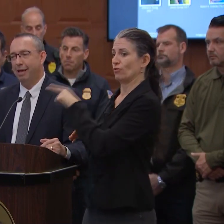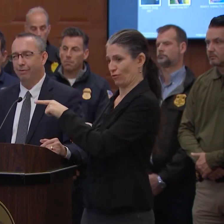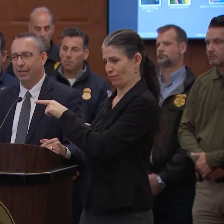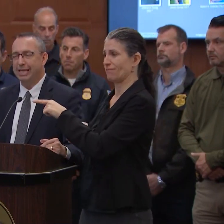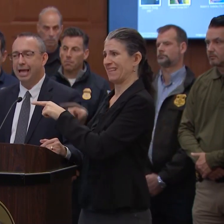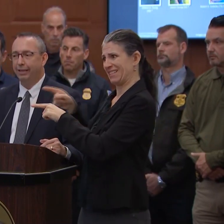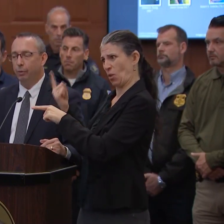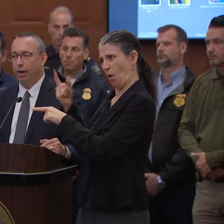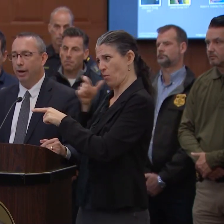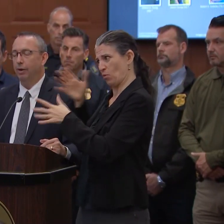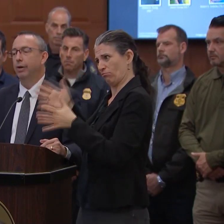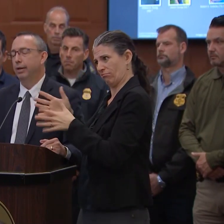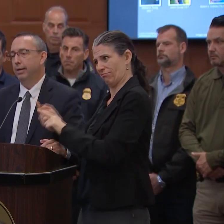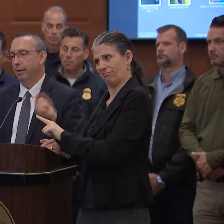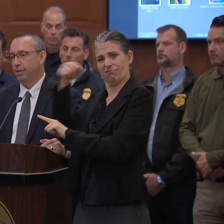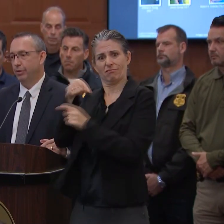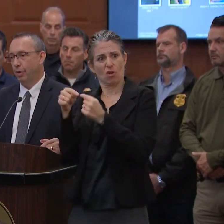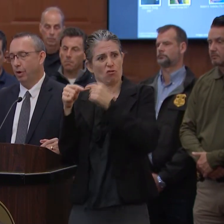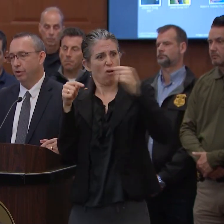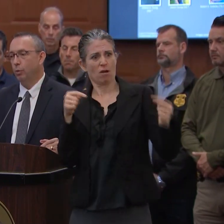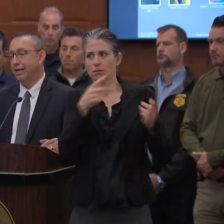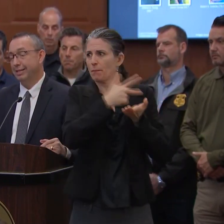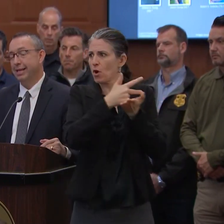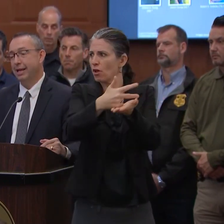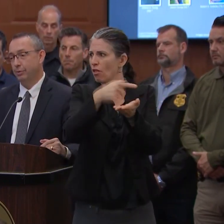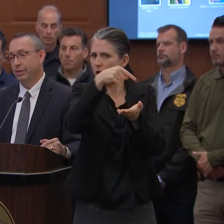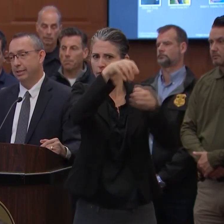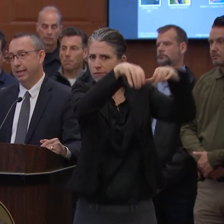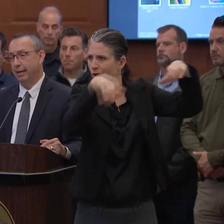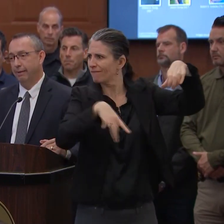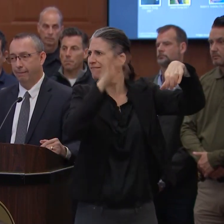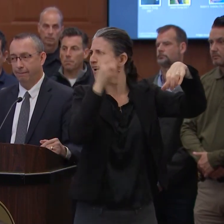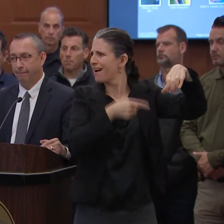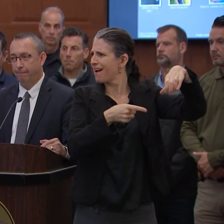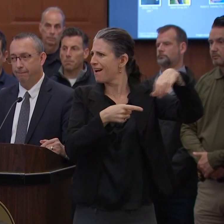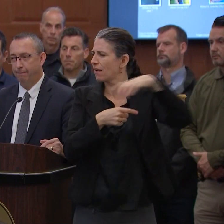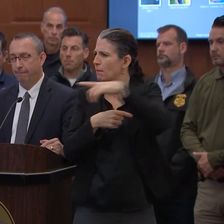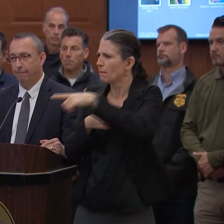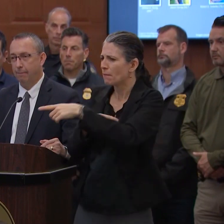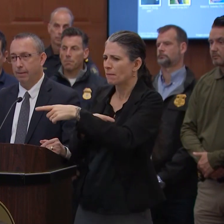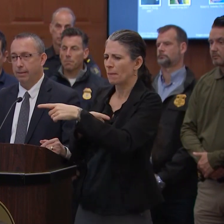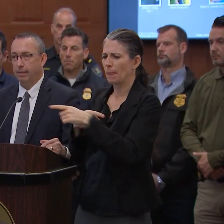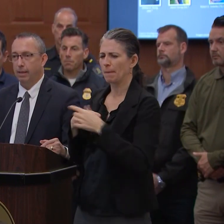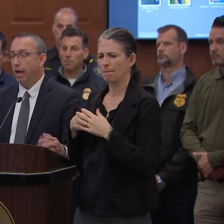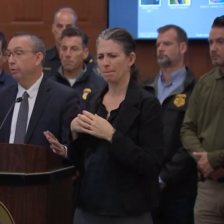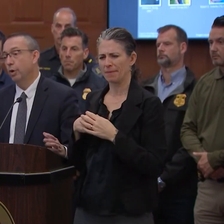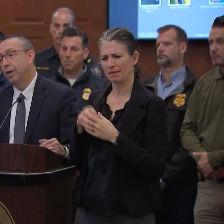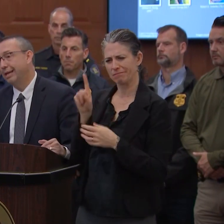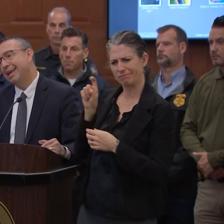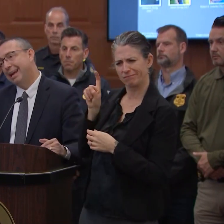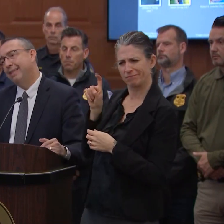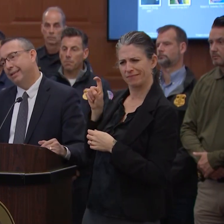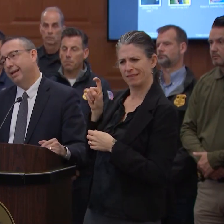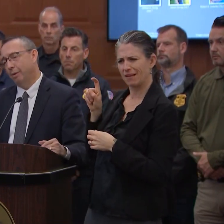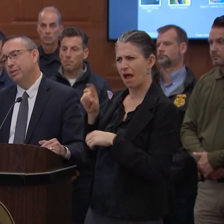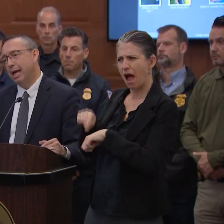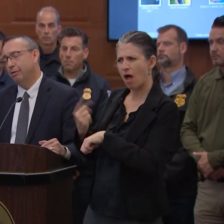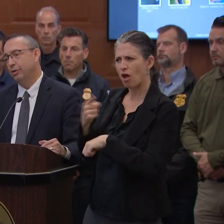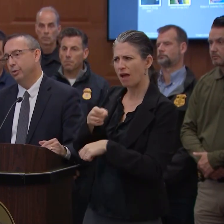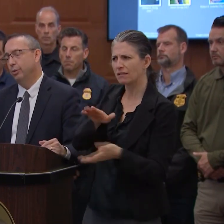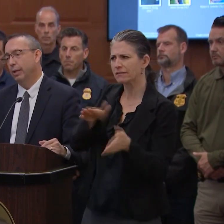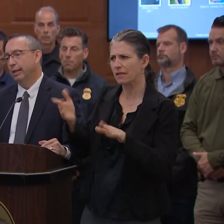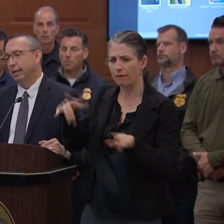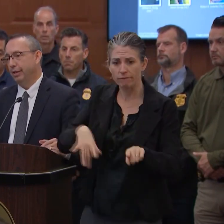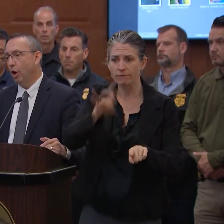on his behalf of exactly where Mr. Carr's or what his status was at the end. How long was he deceased? I don't know that yet, and I think that comes